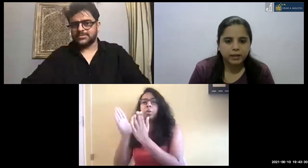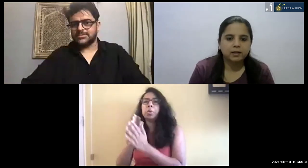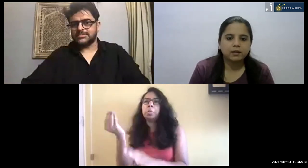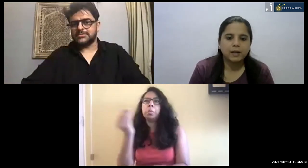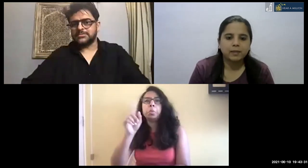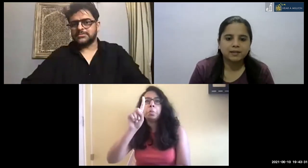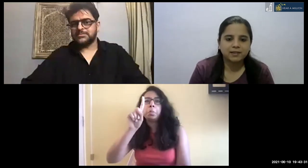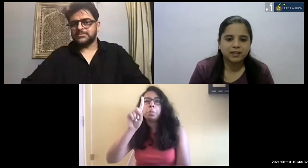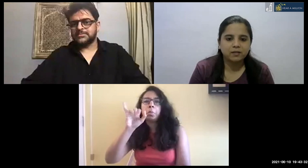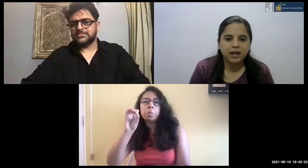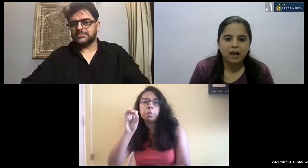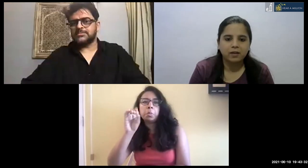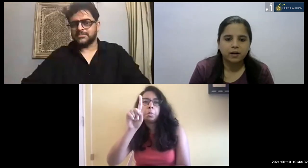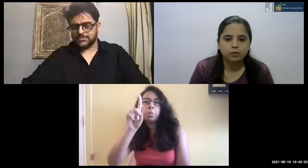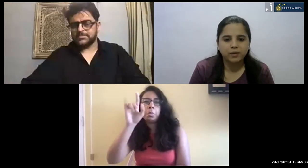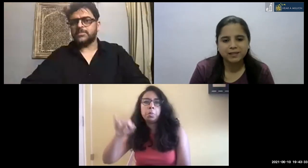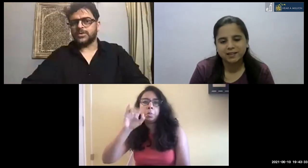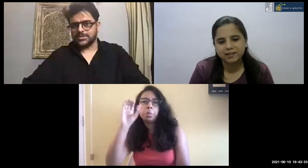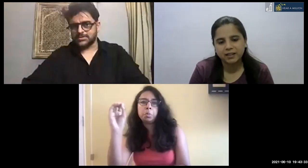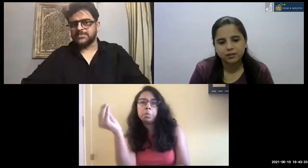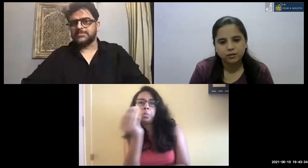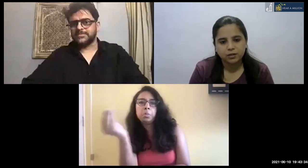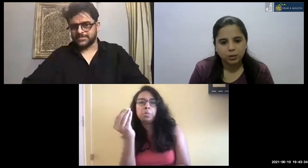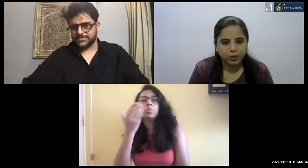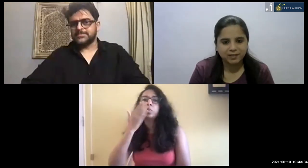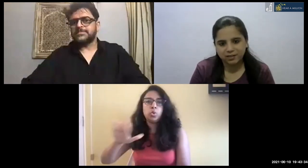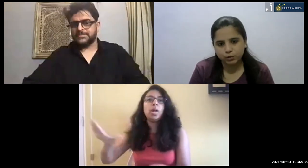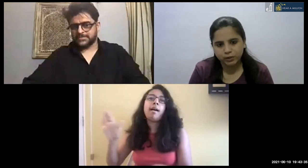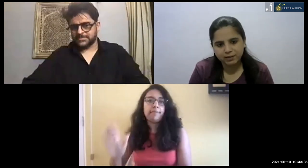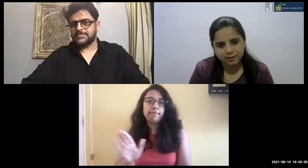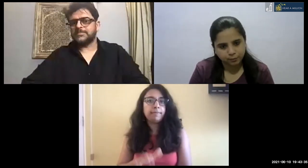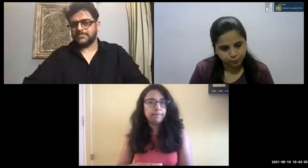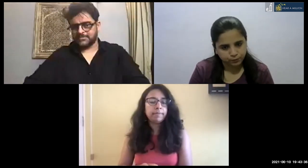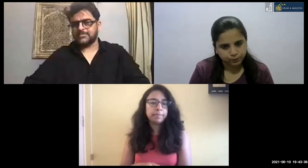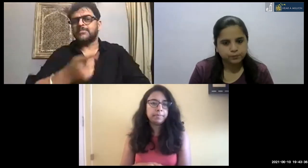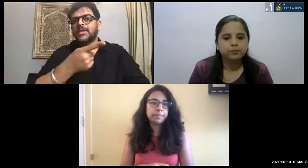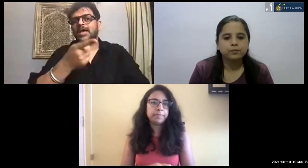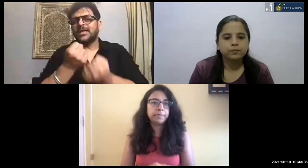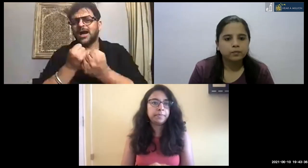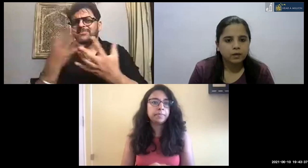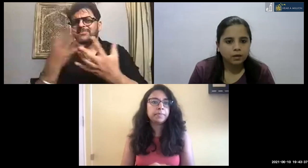So in MSSD, we have around 160 students.